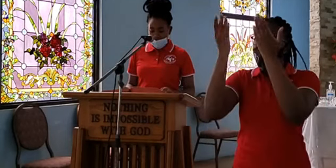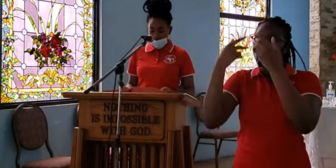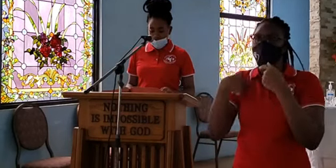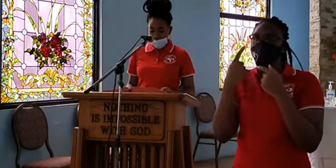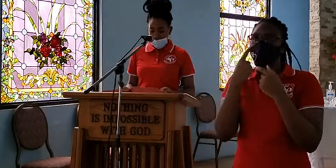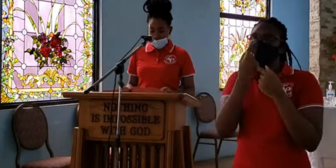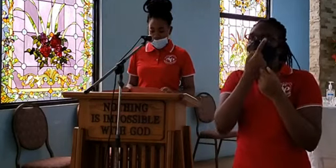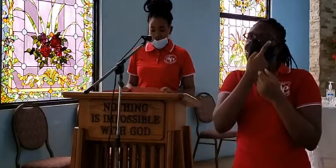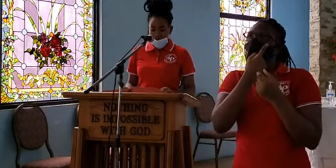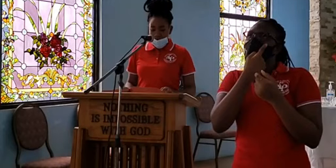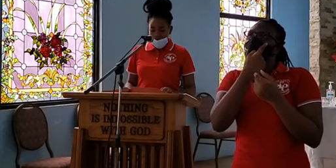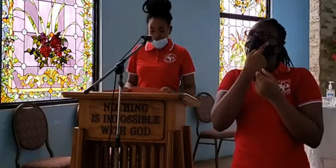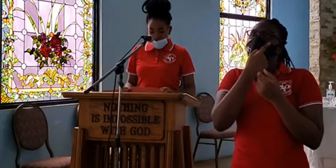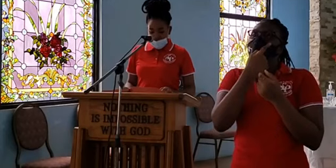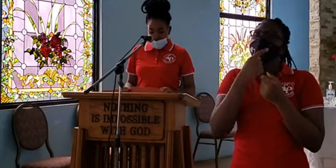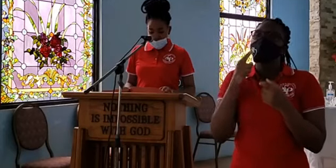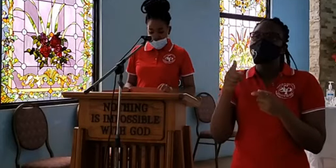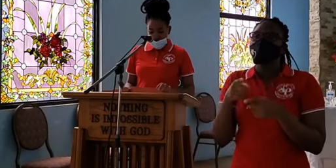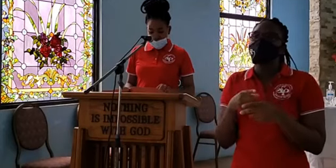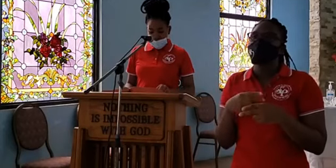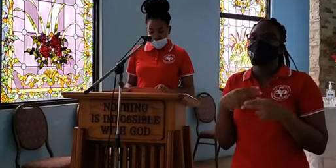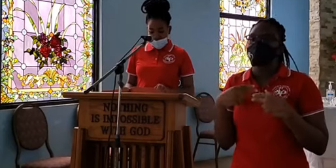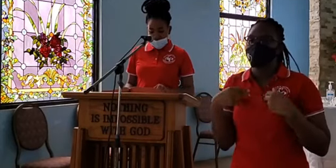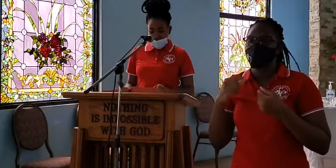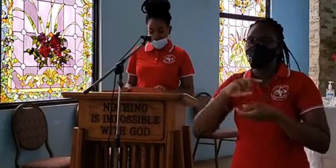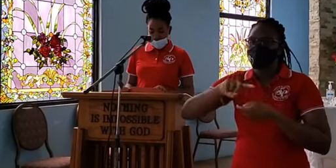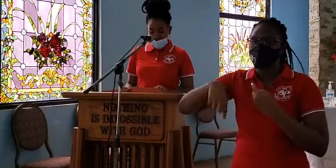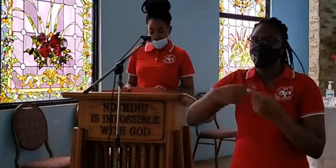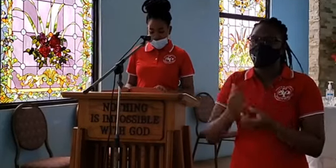my eyes.